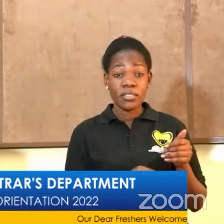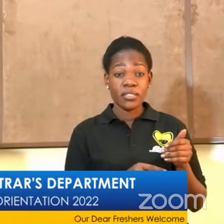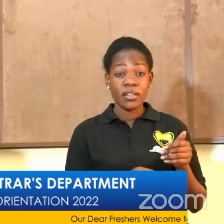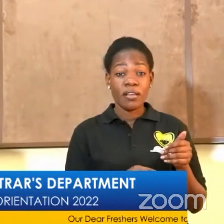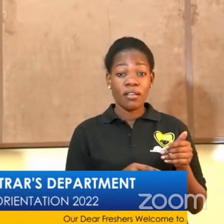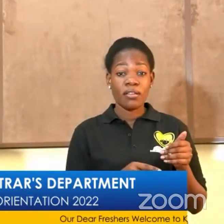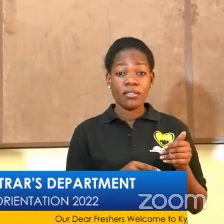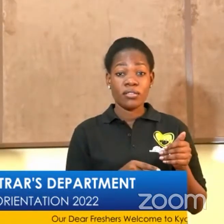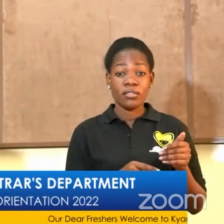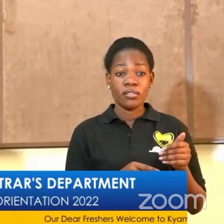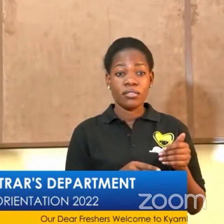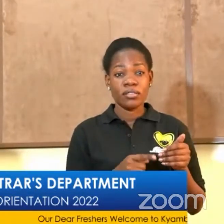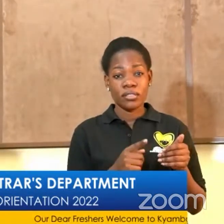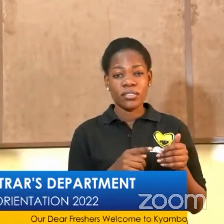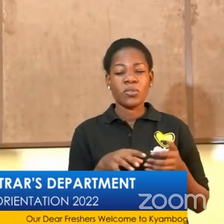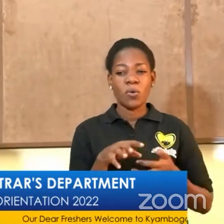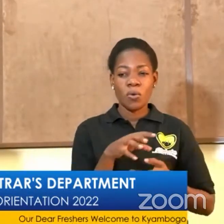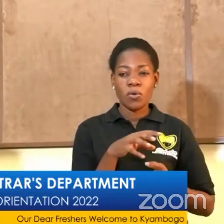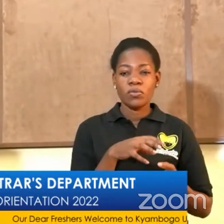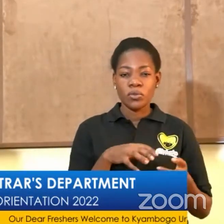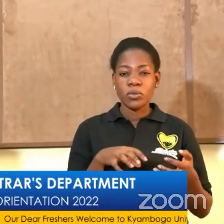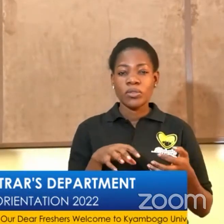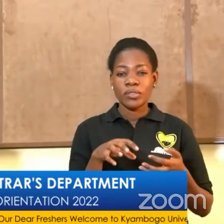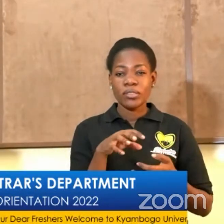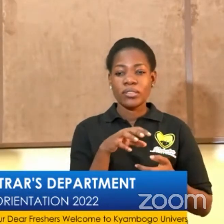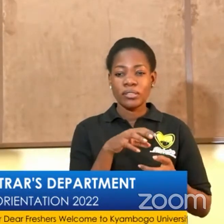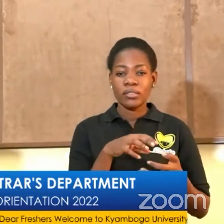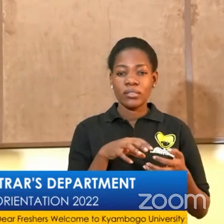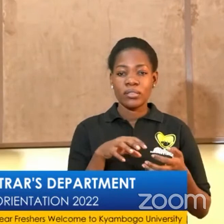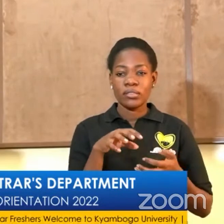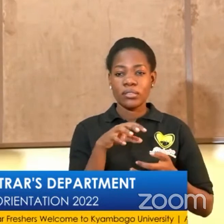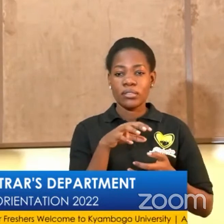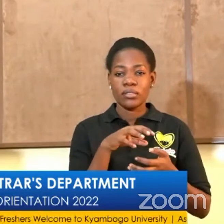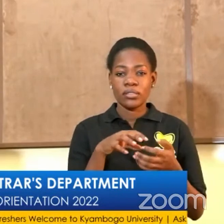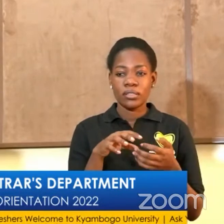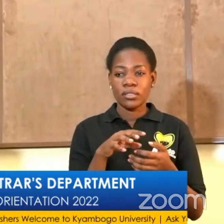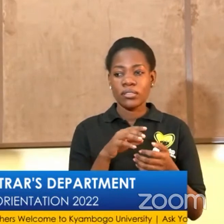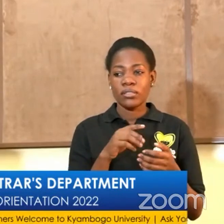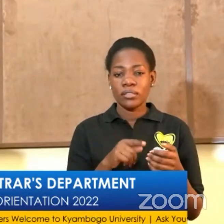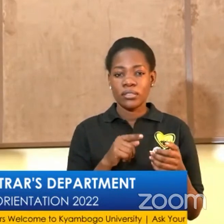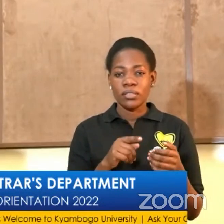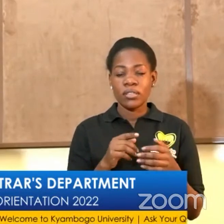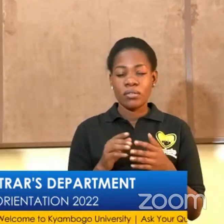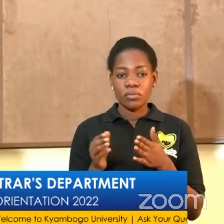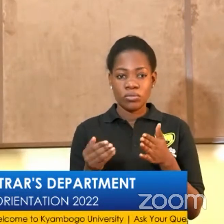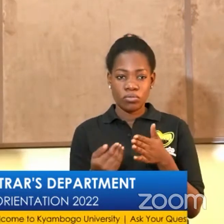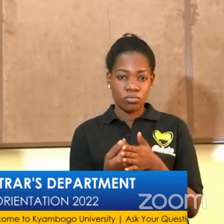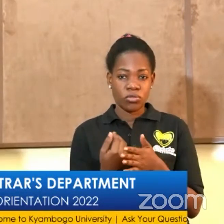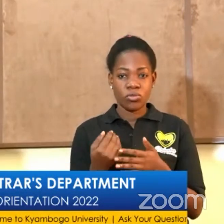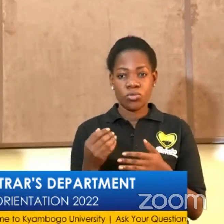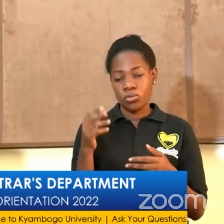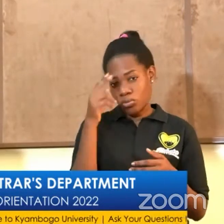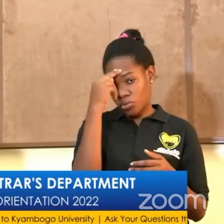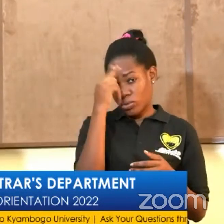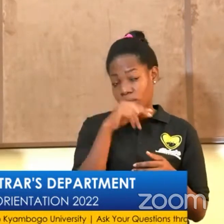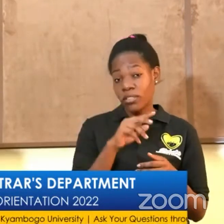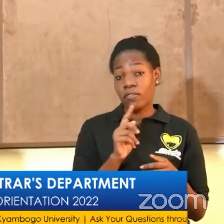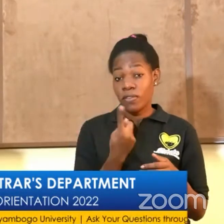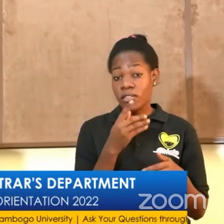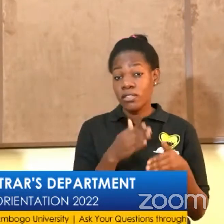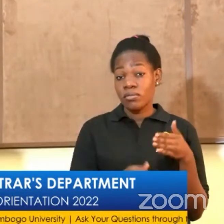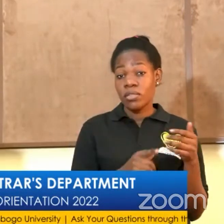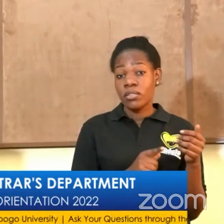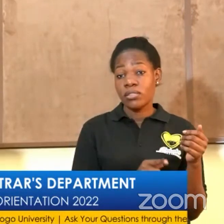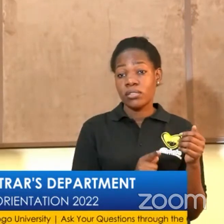to disorganize our fresh students. The very first